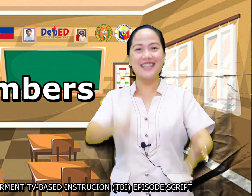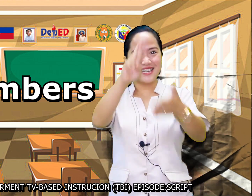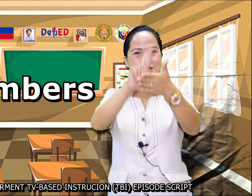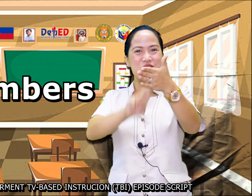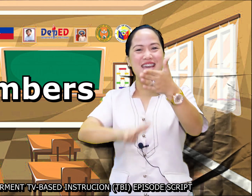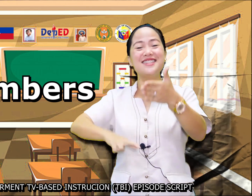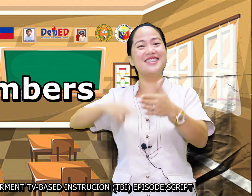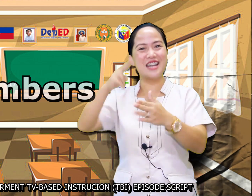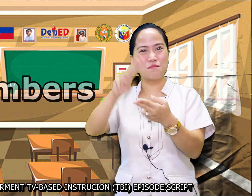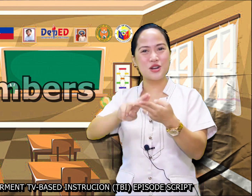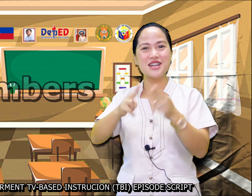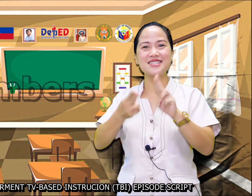Let us read the numbers.